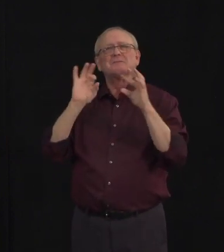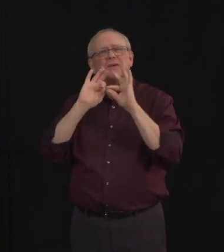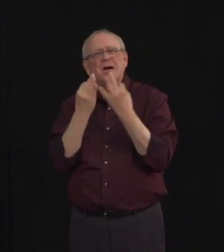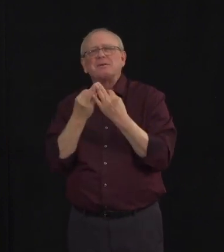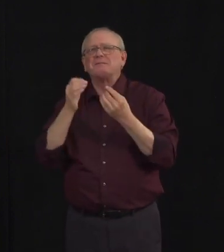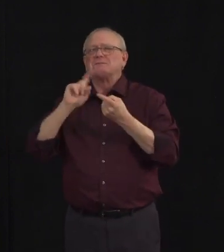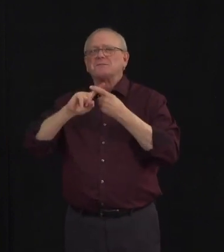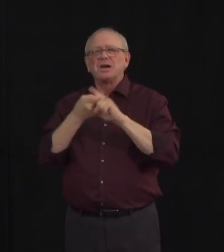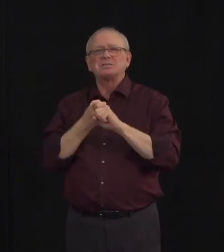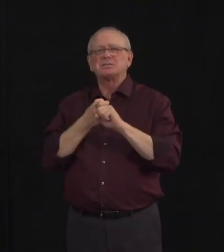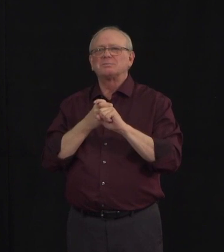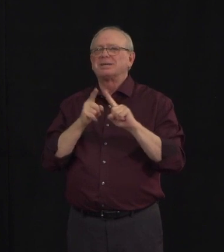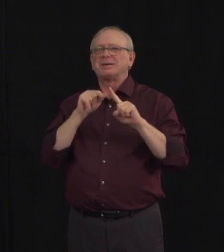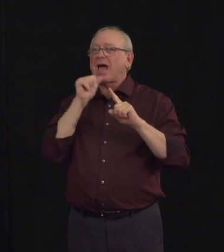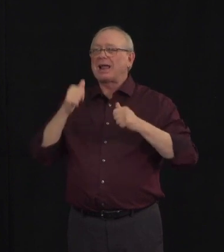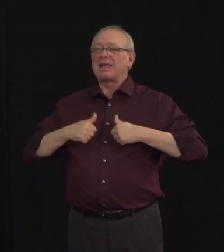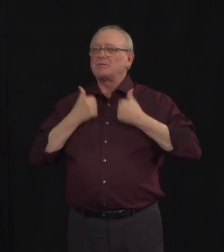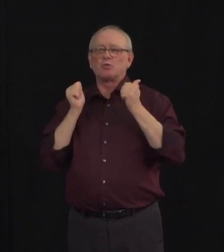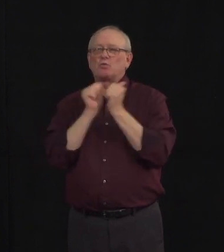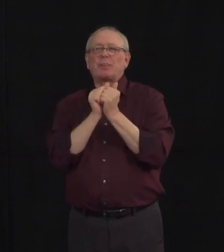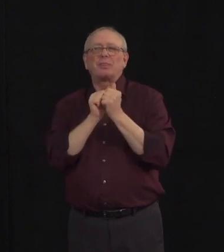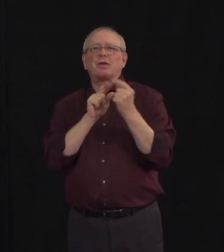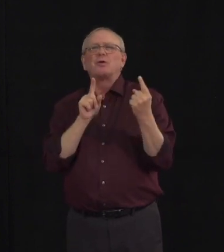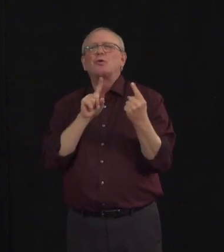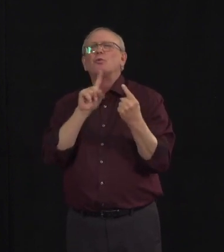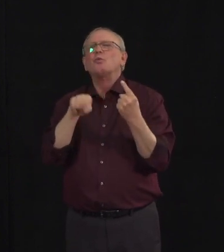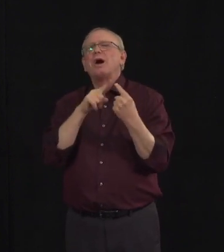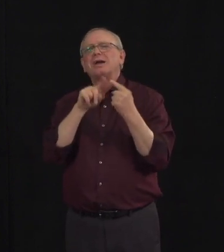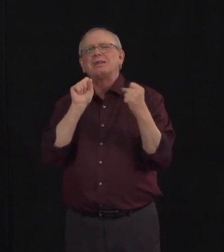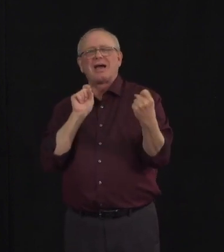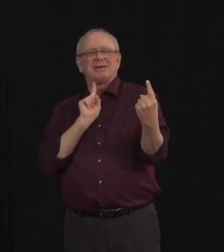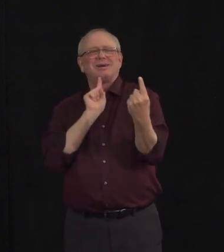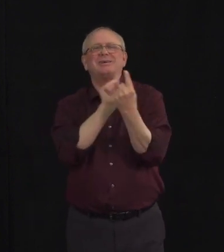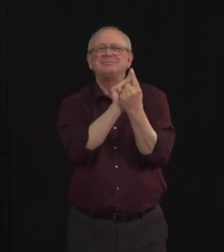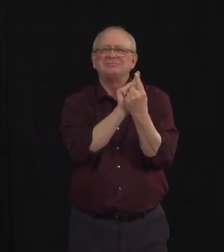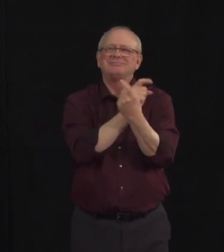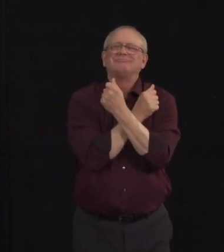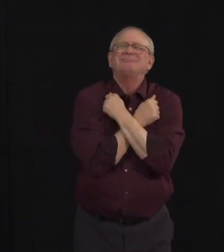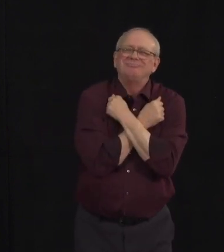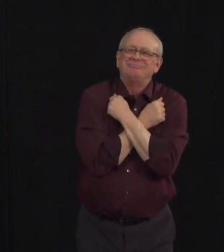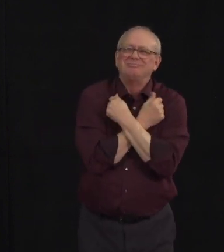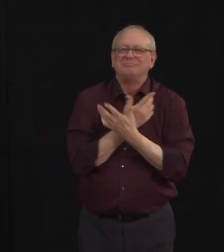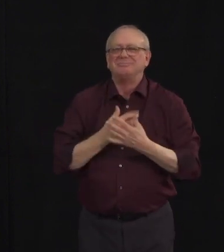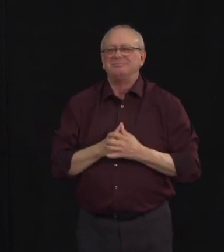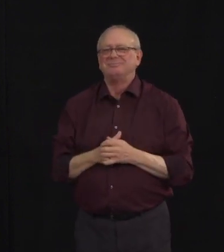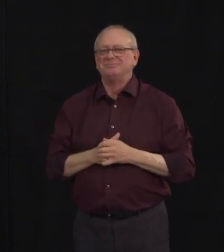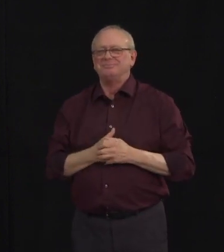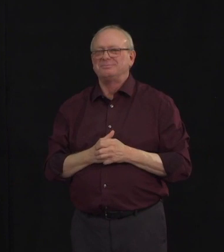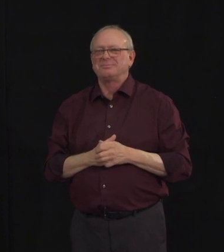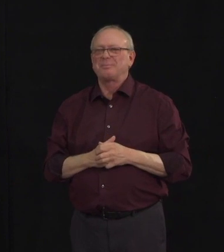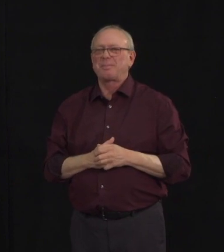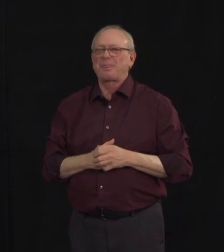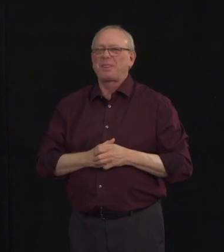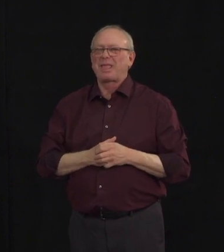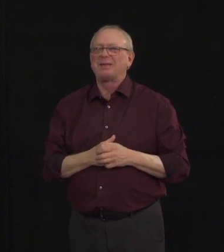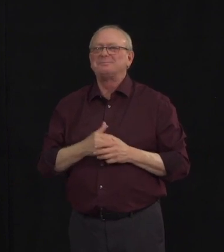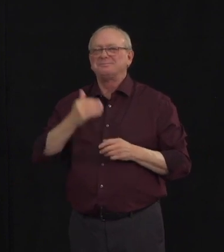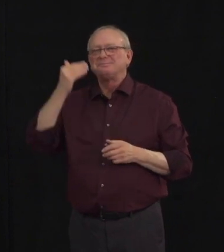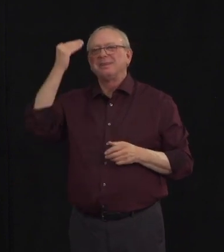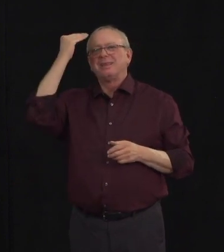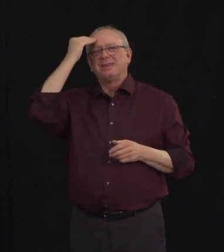So the recommendation that I would have right now, I know that people want to see family and friends and want to be able